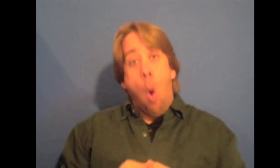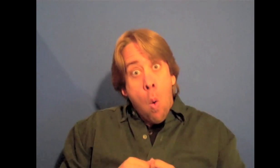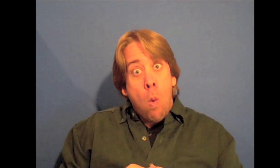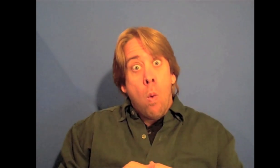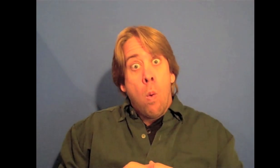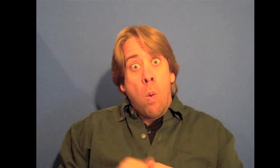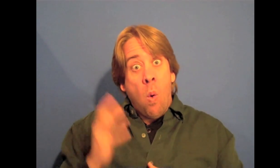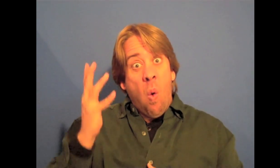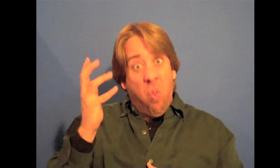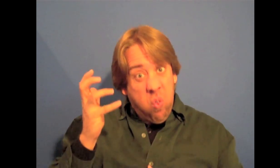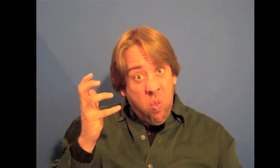branches?